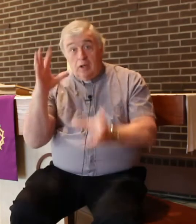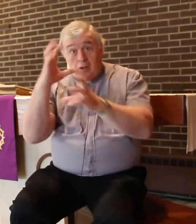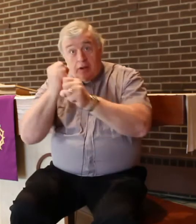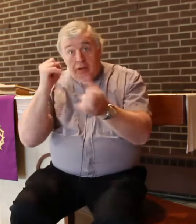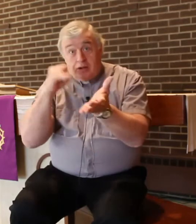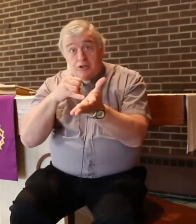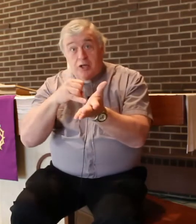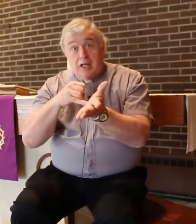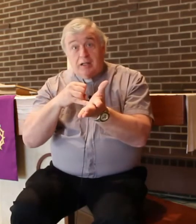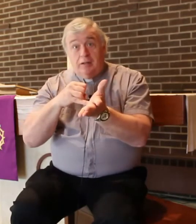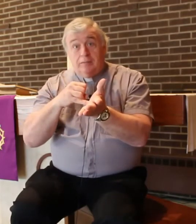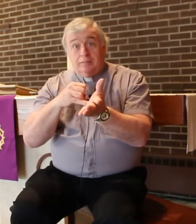Did you get it?